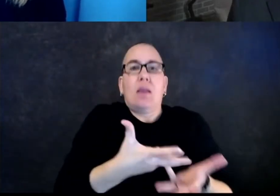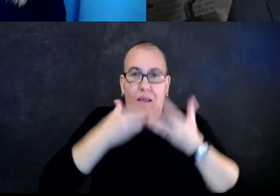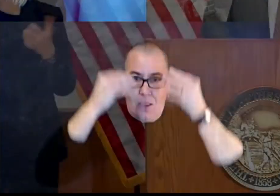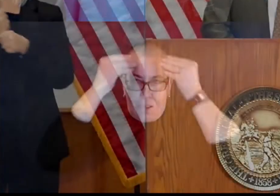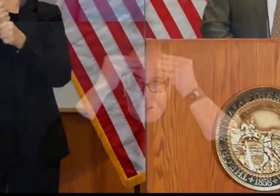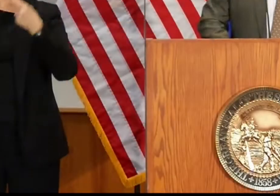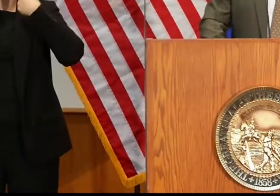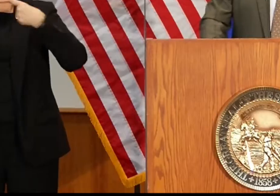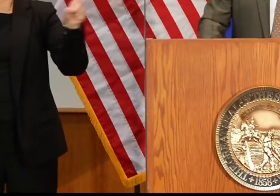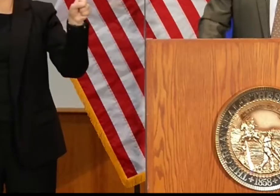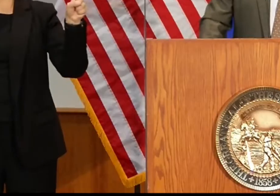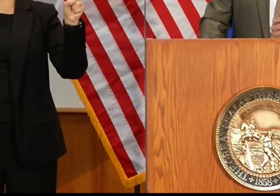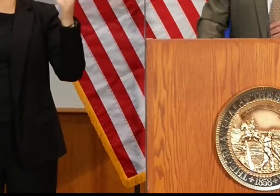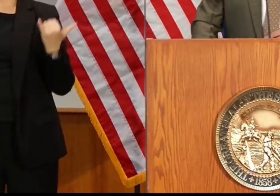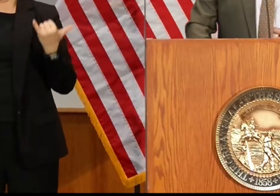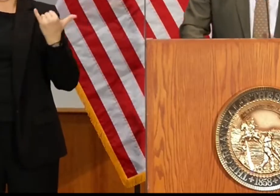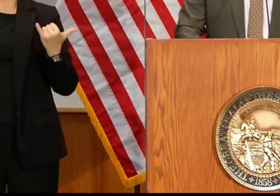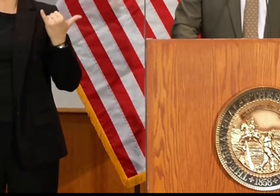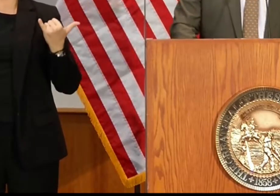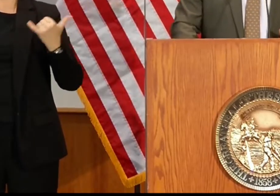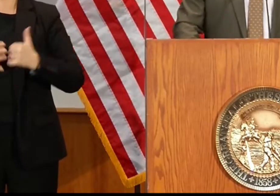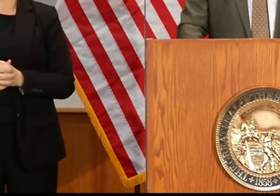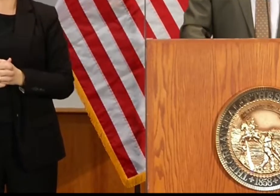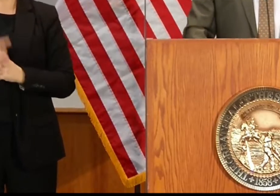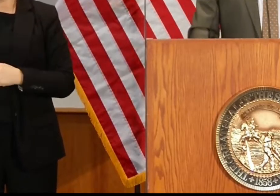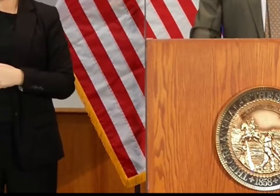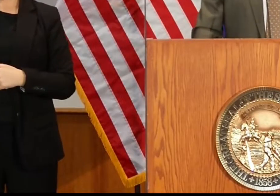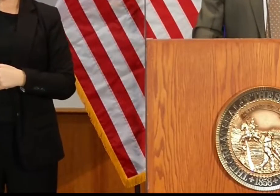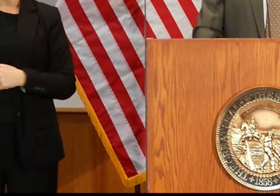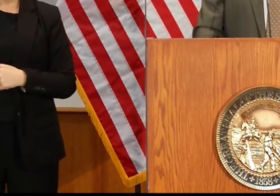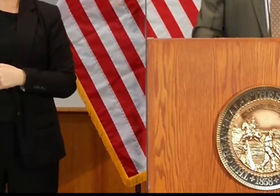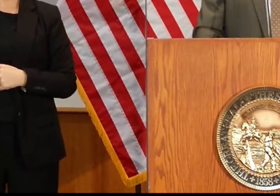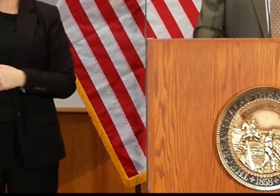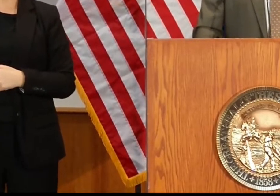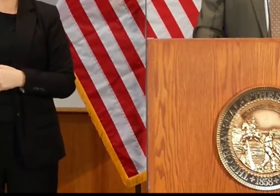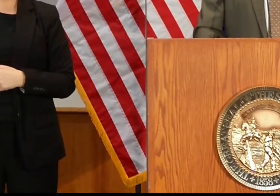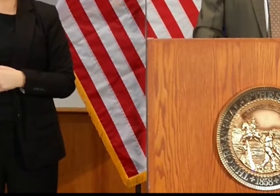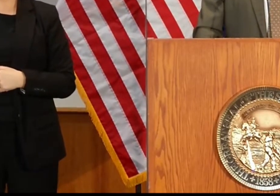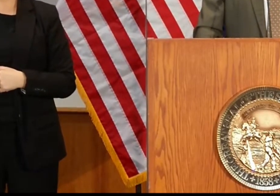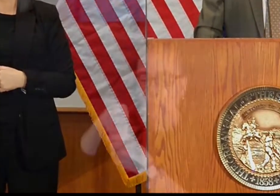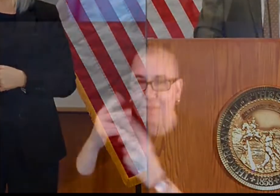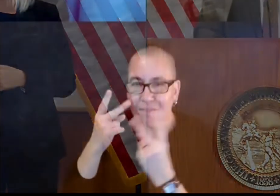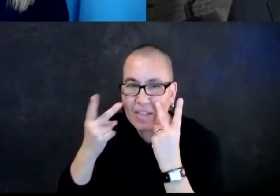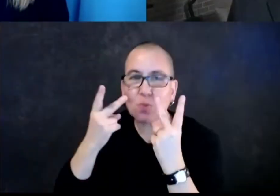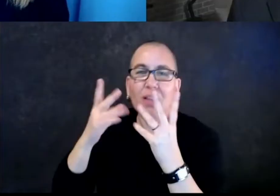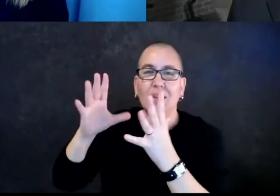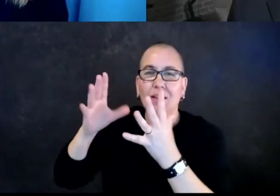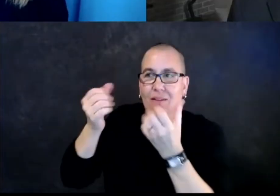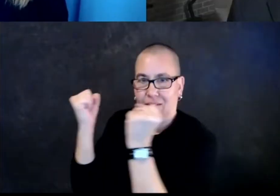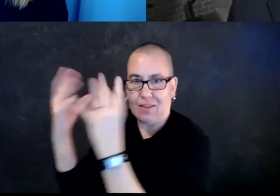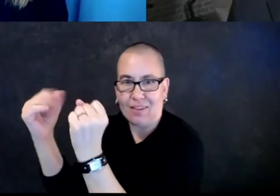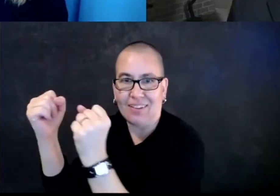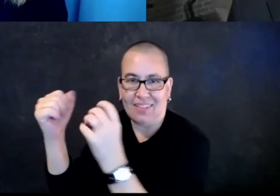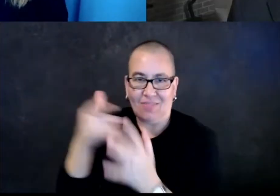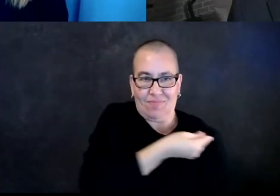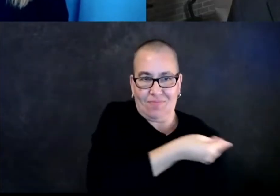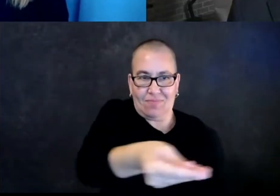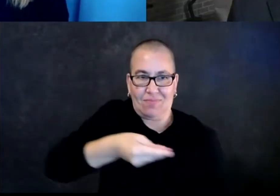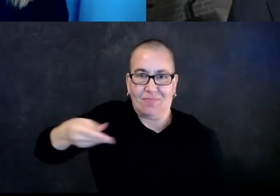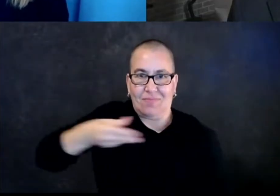me in which I can then process it and put it into my native language for a wide